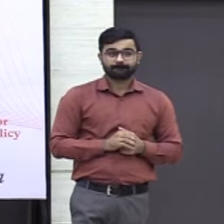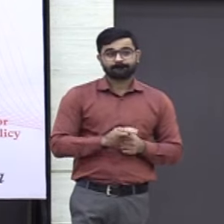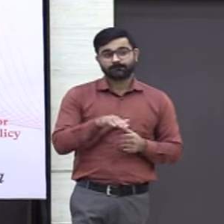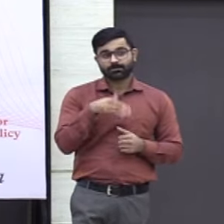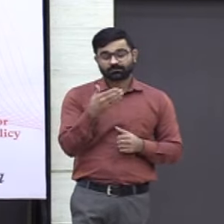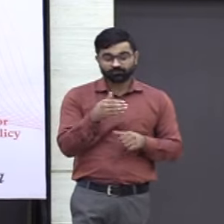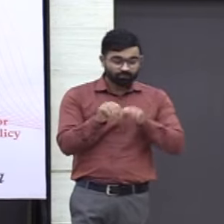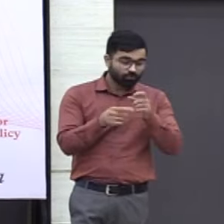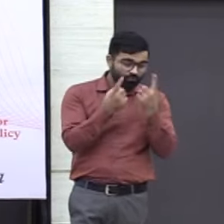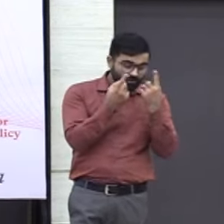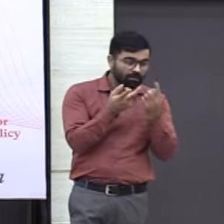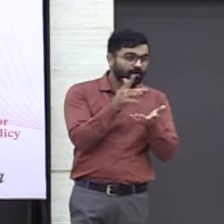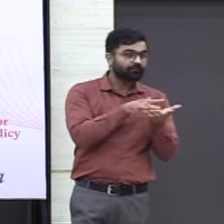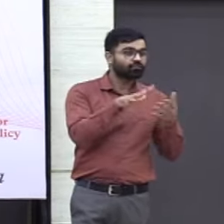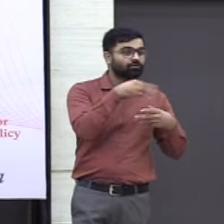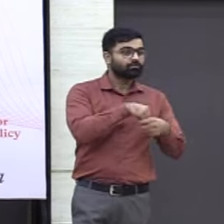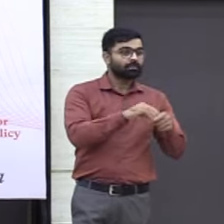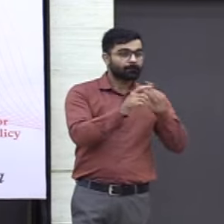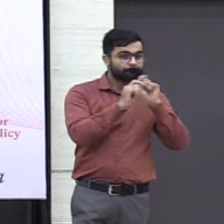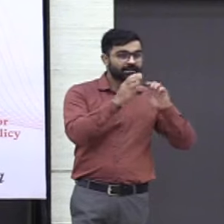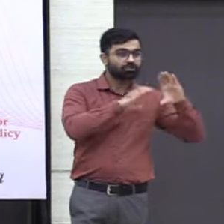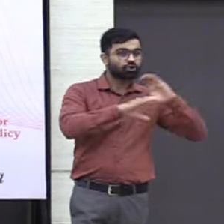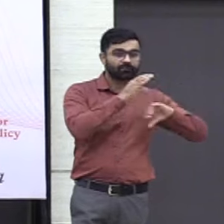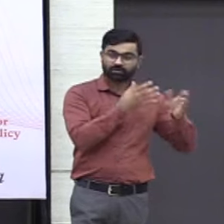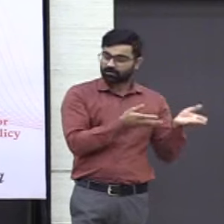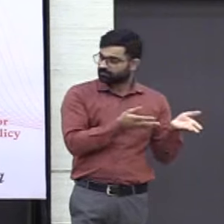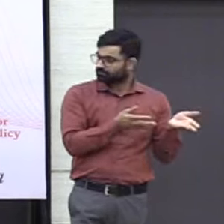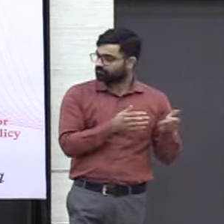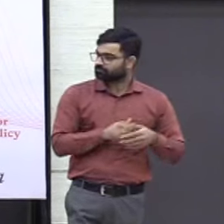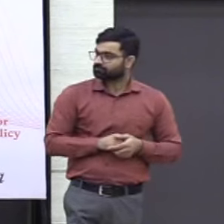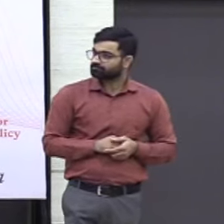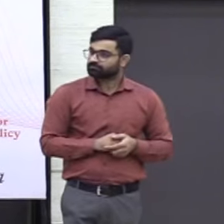And the cross-examination should be done through video conferencing.